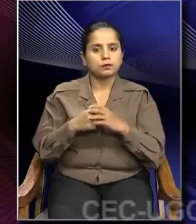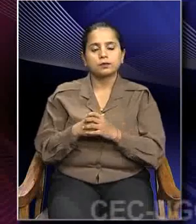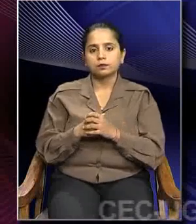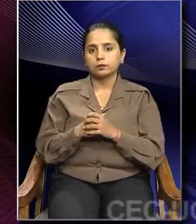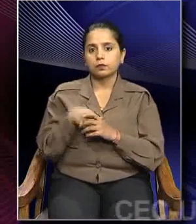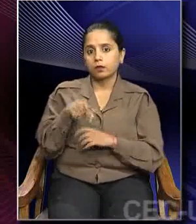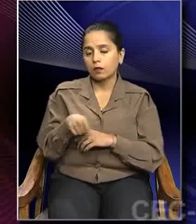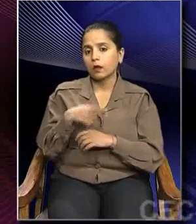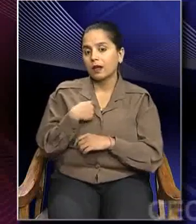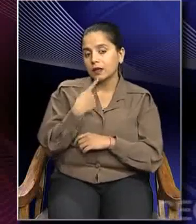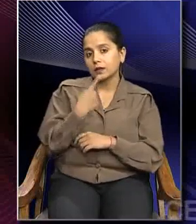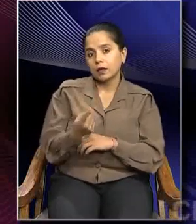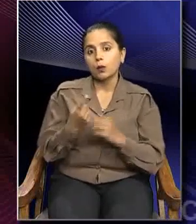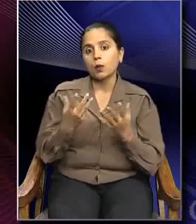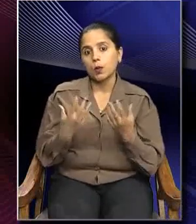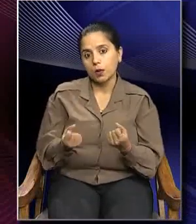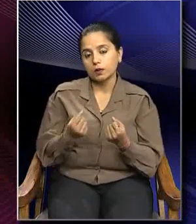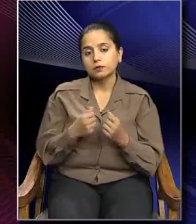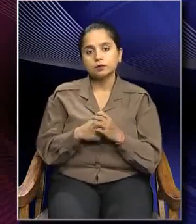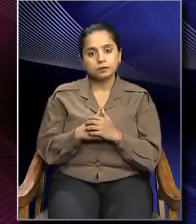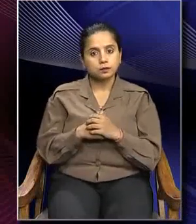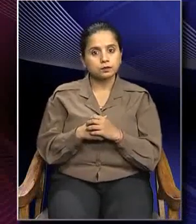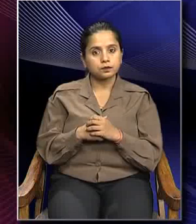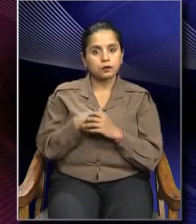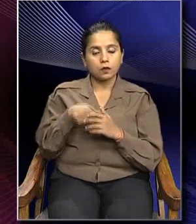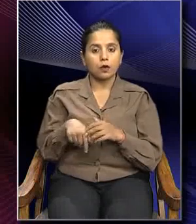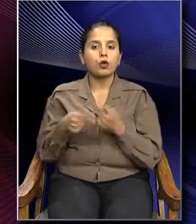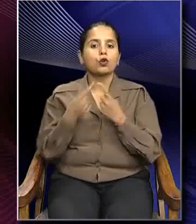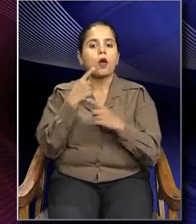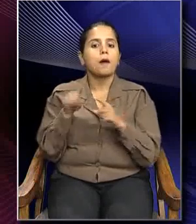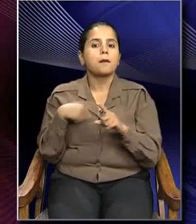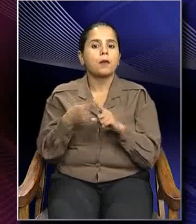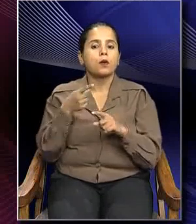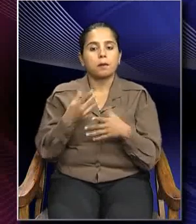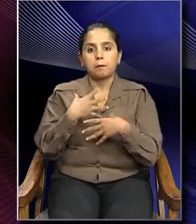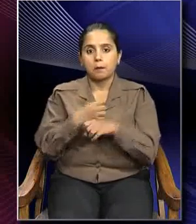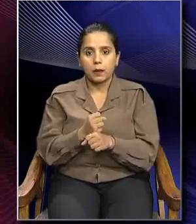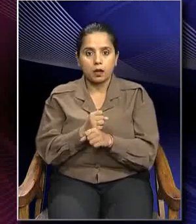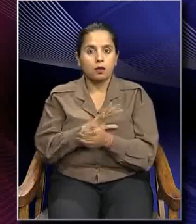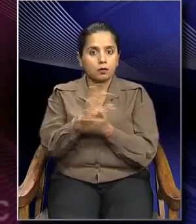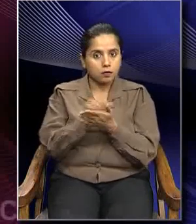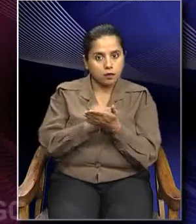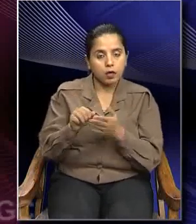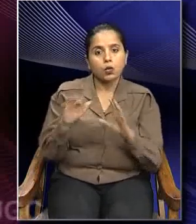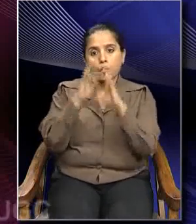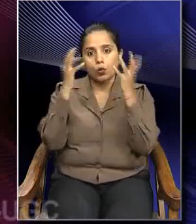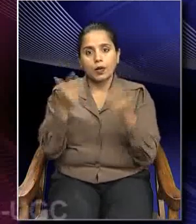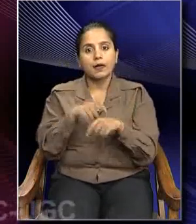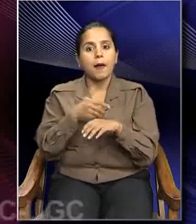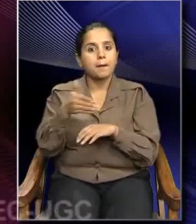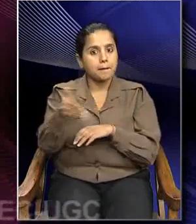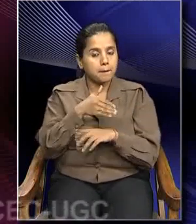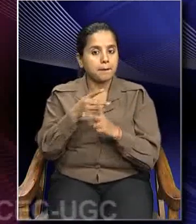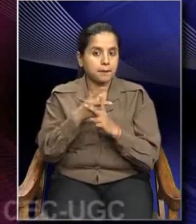So to say that or to talk about the creation and dissolution of the world in the periodic